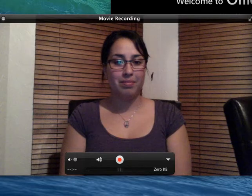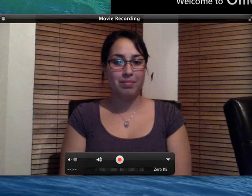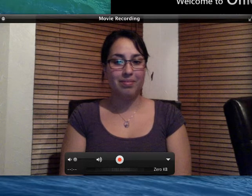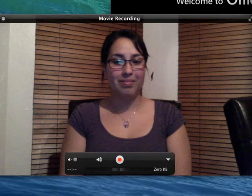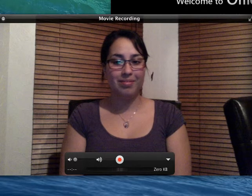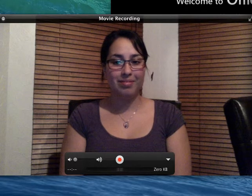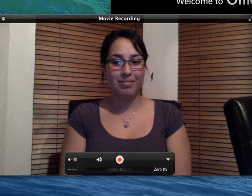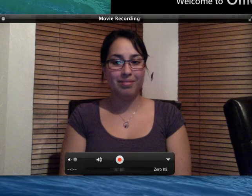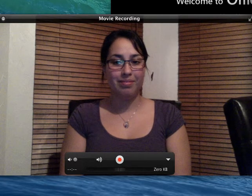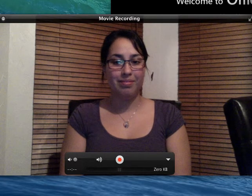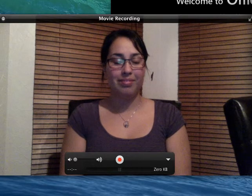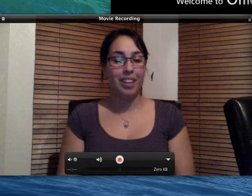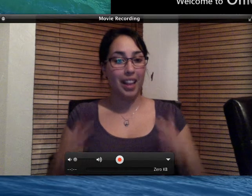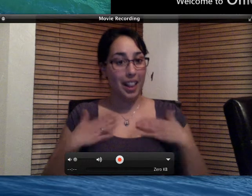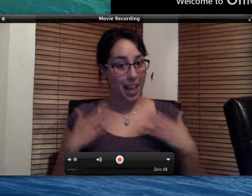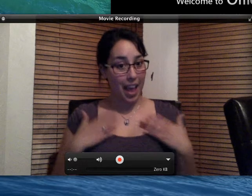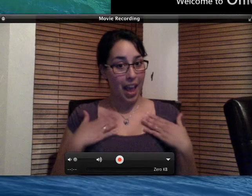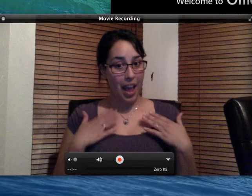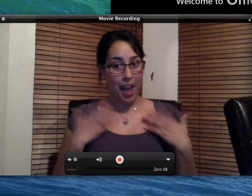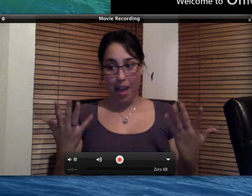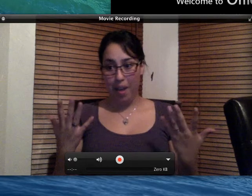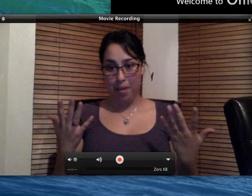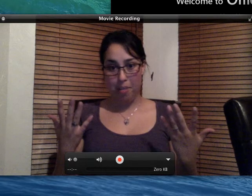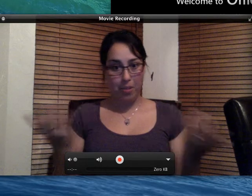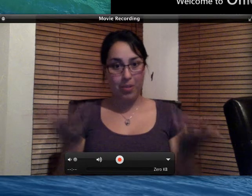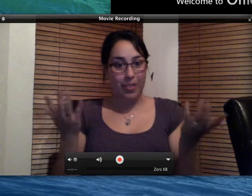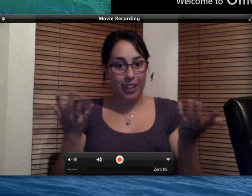And the happy result.